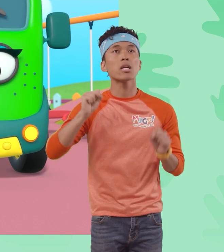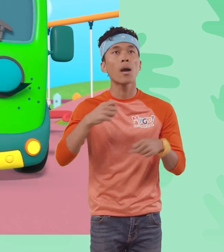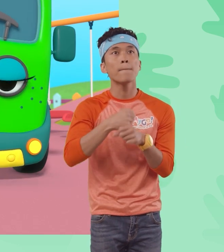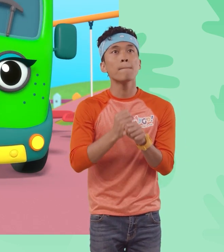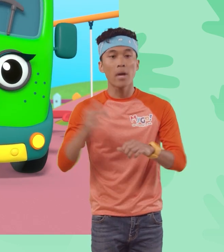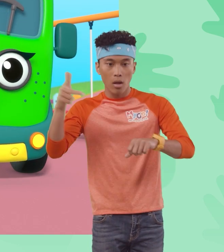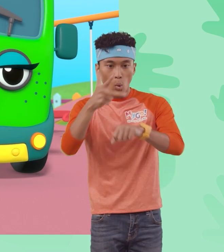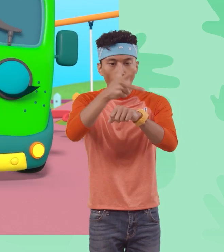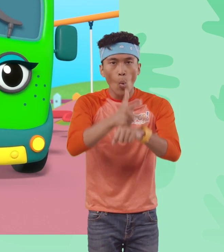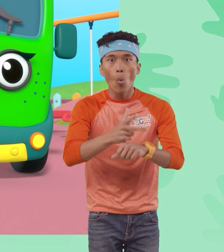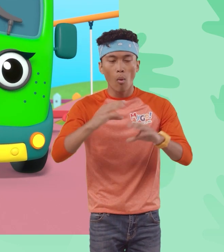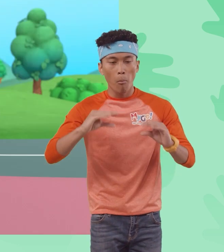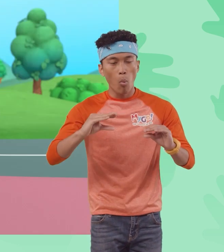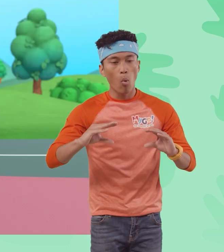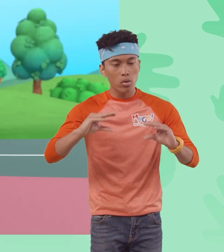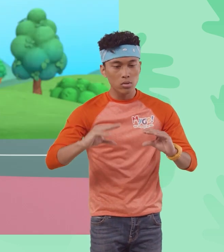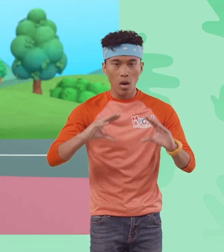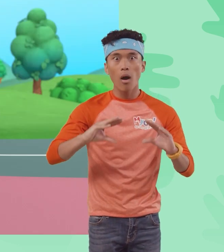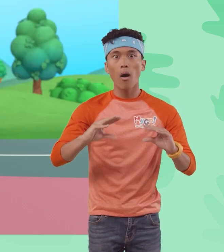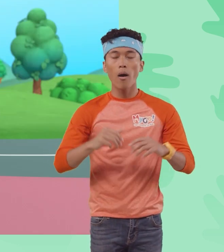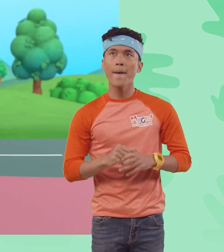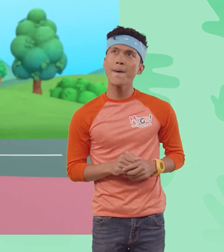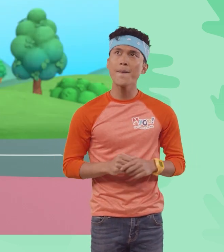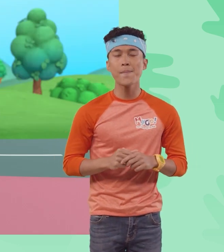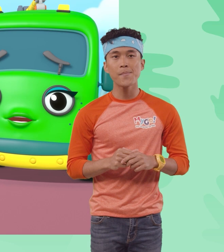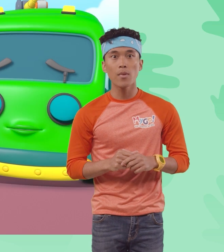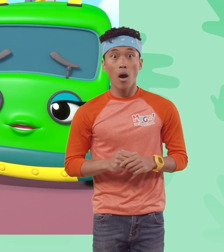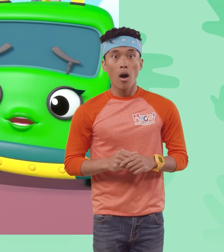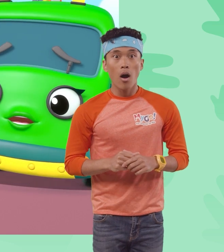soft. Huh?